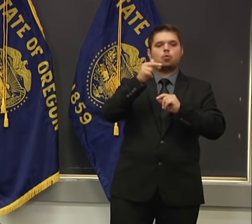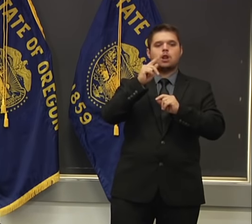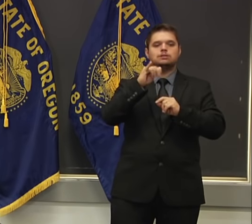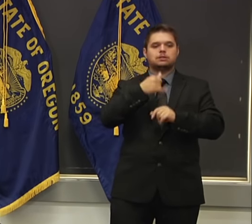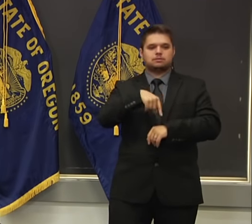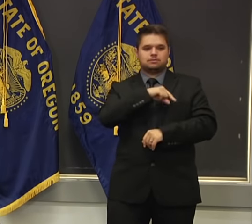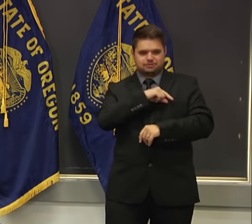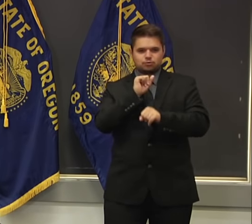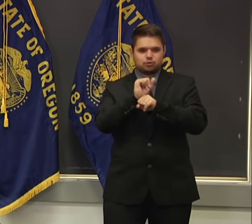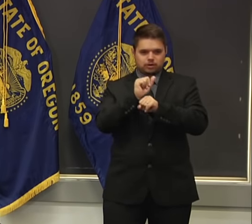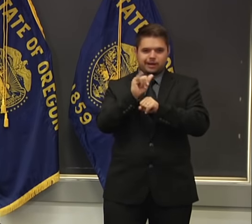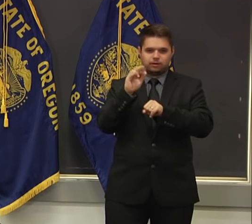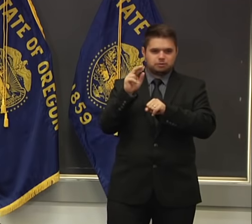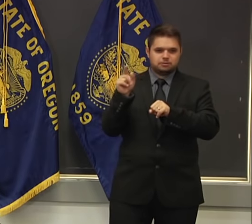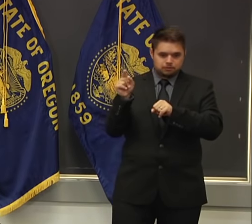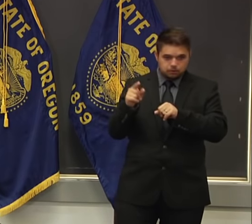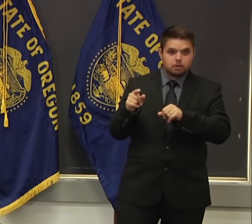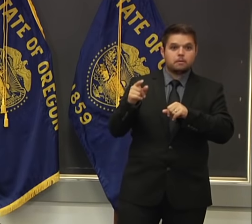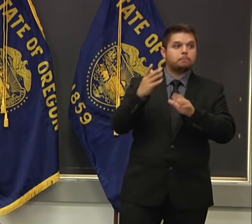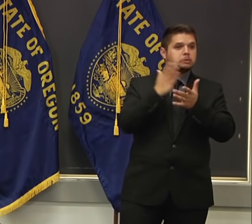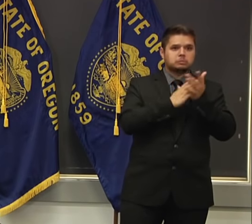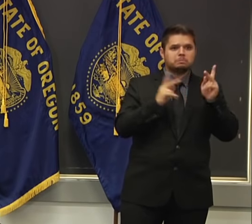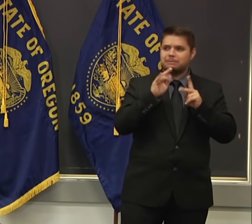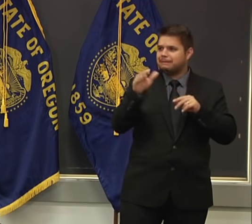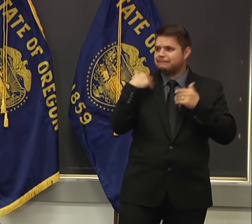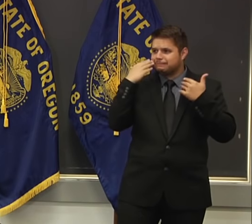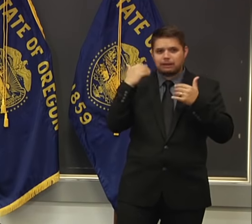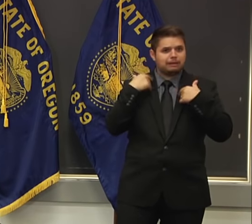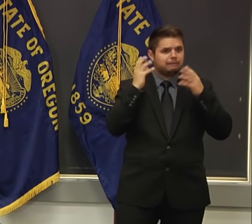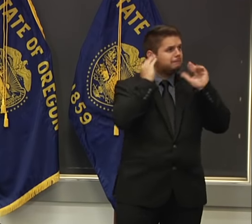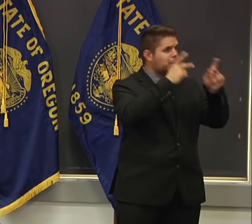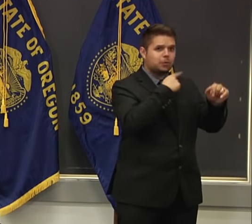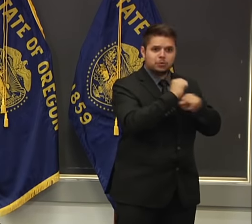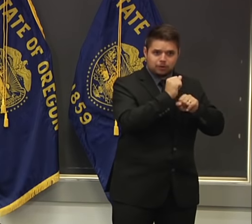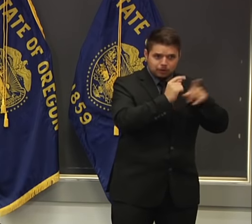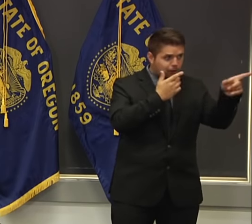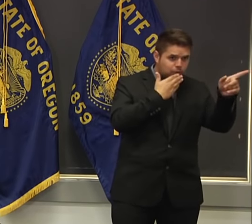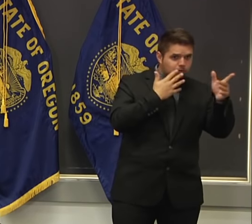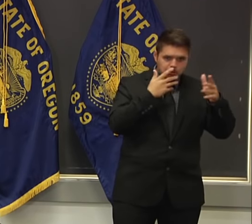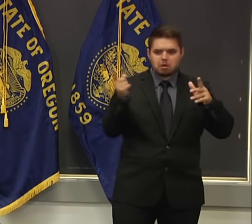areas stay safe. And you'll find good information about how to do that by going to